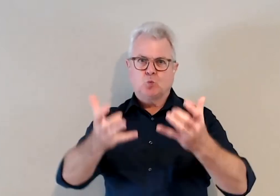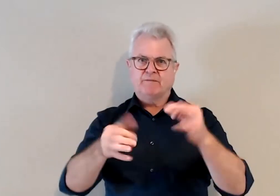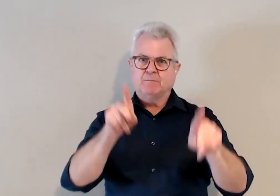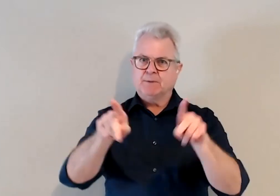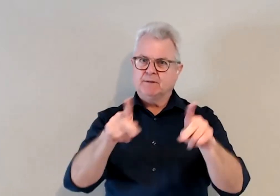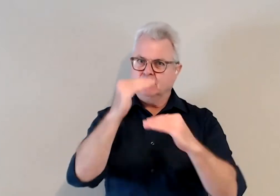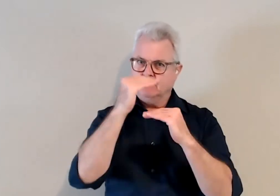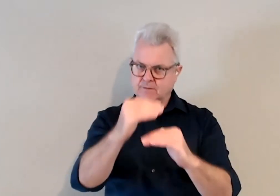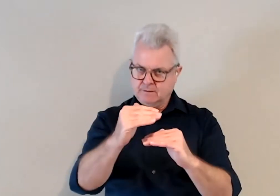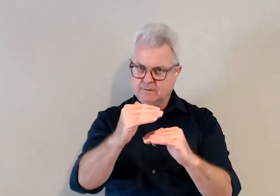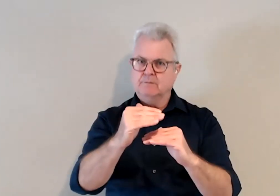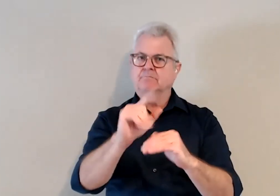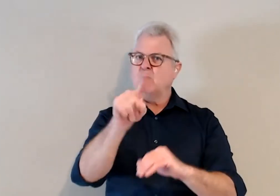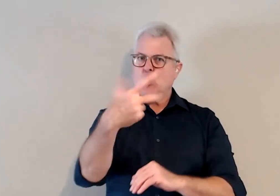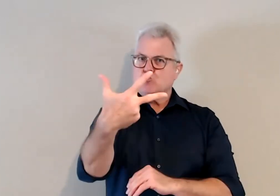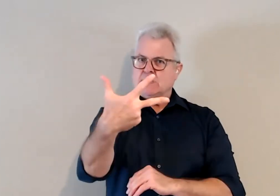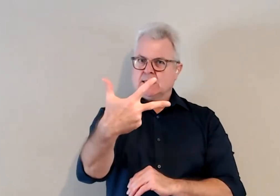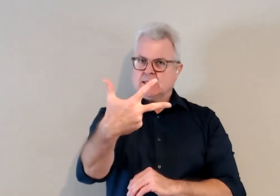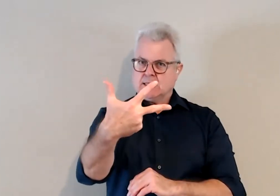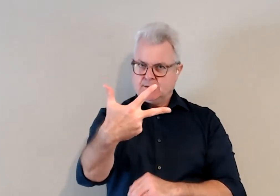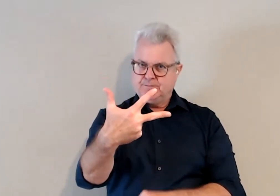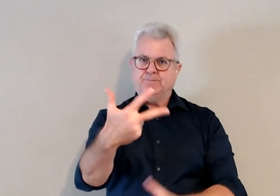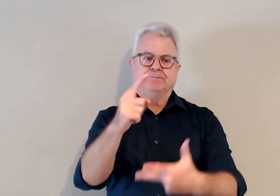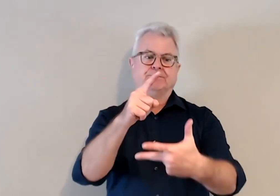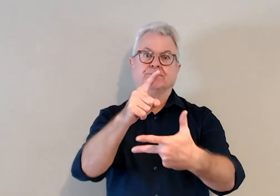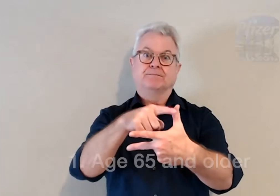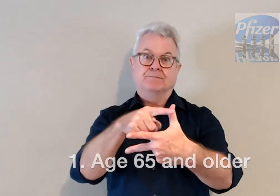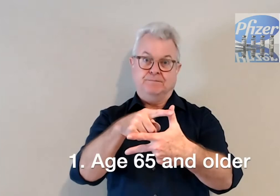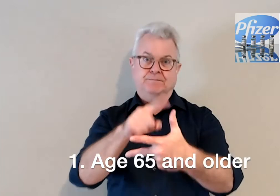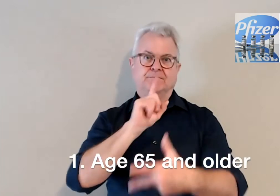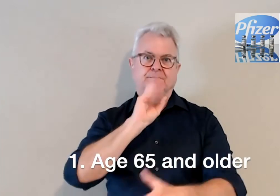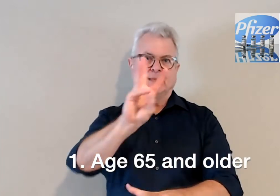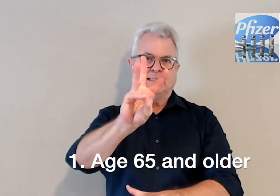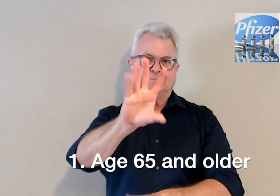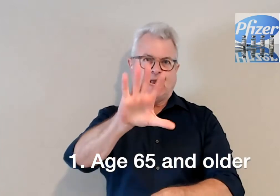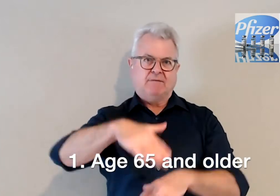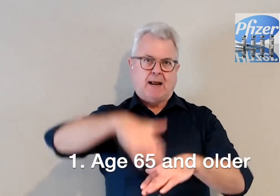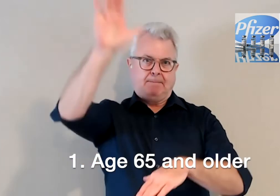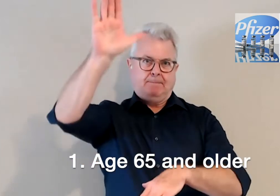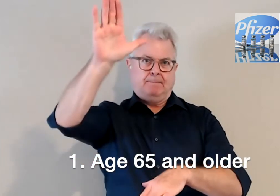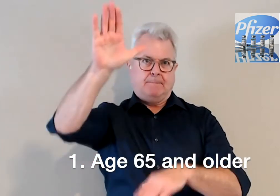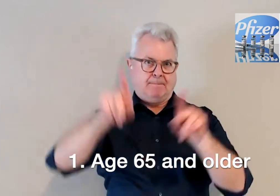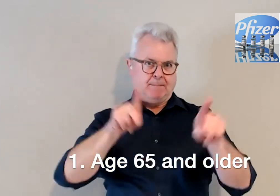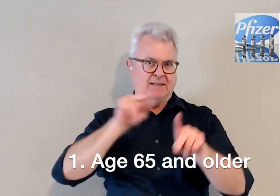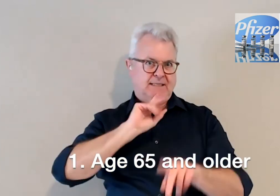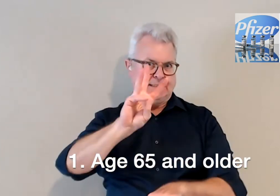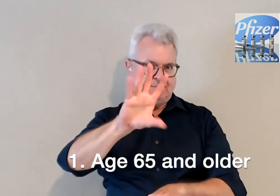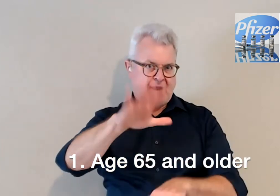But those are basically specific to certain people. The 3 categories that boosters are for